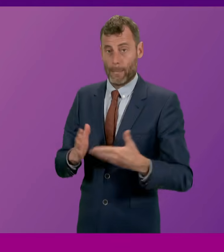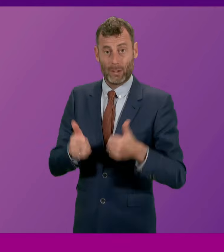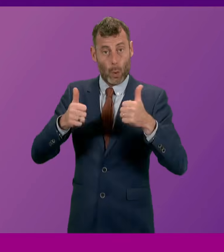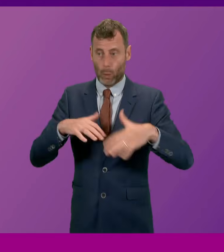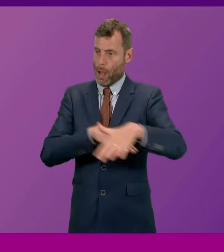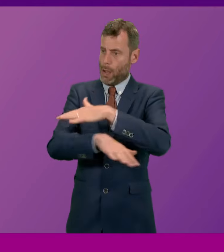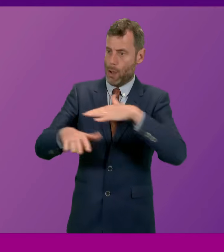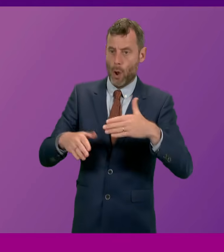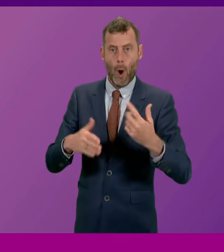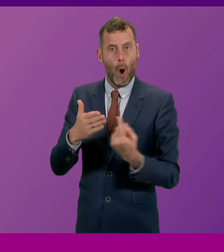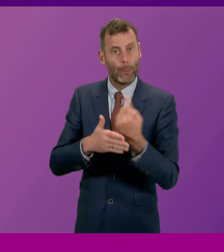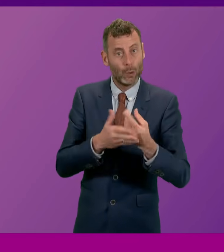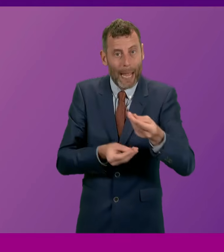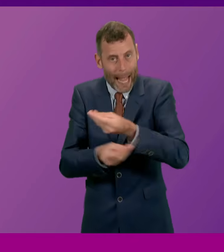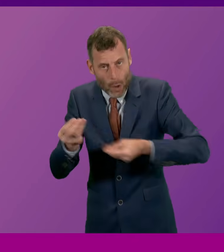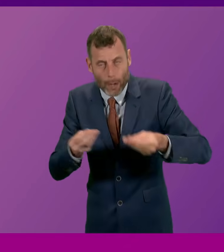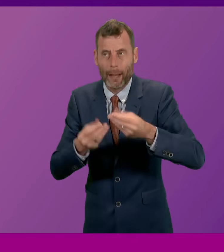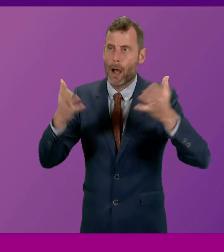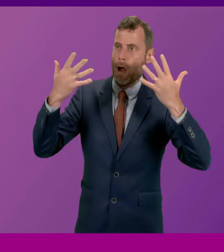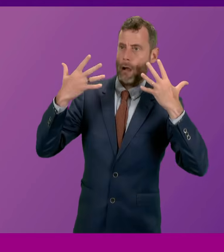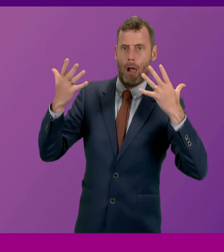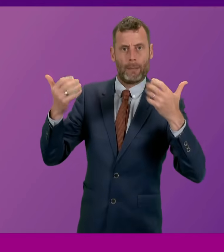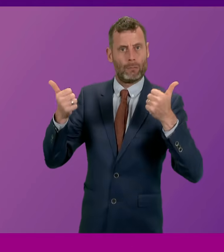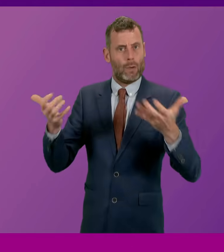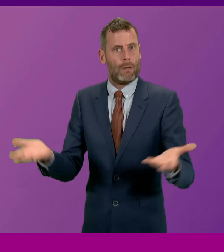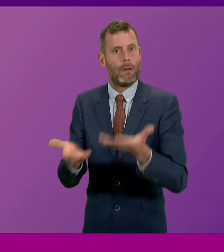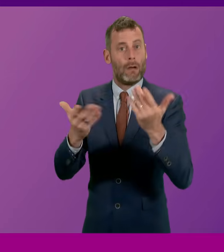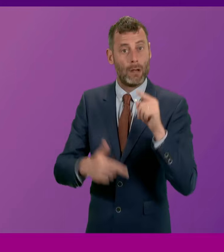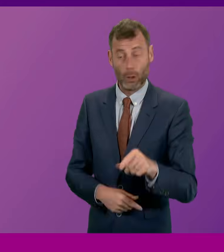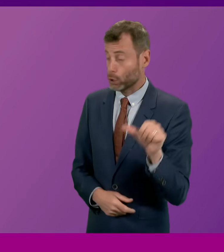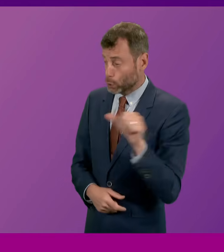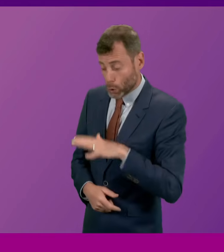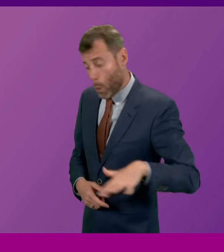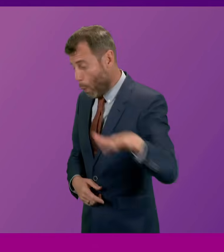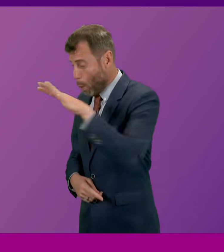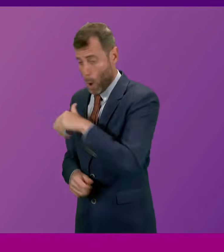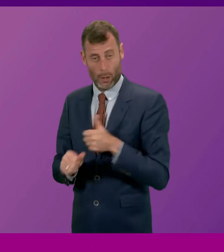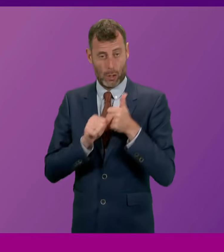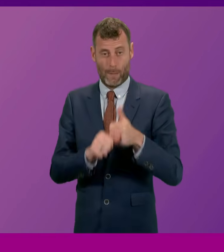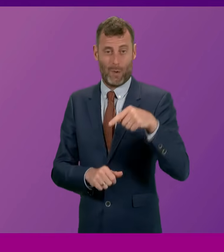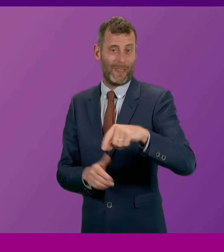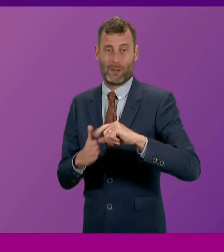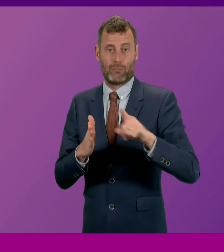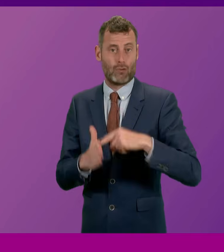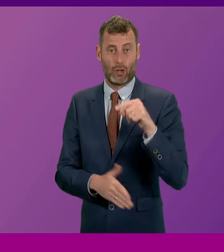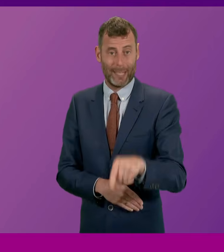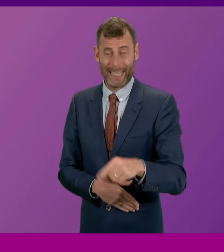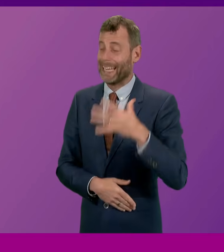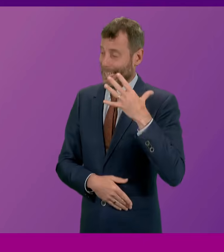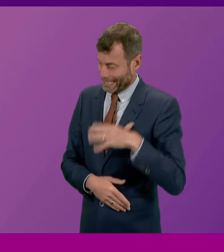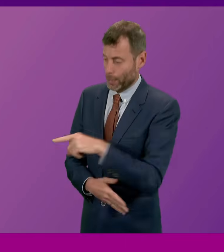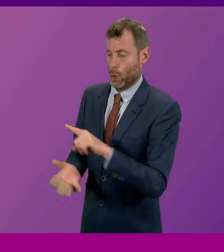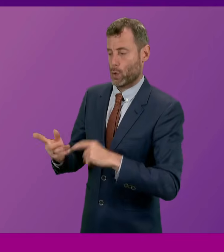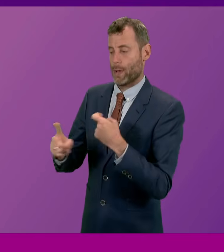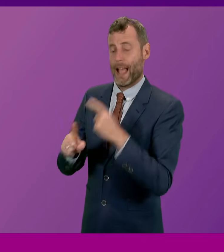climate opportunities for our country, and it should be embraced by all concerned, and it particularly needs emphatic support from the